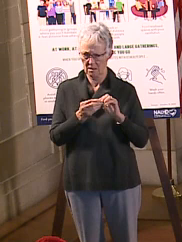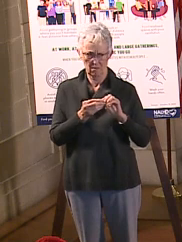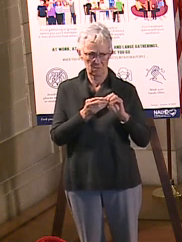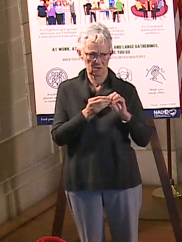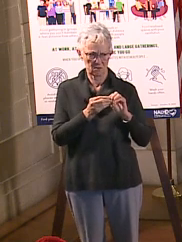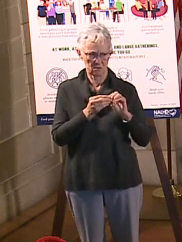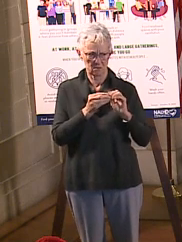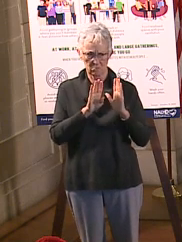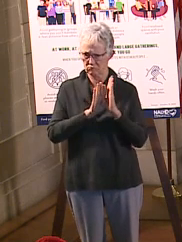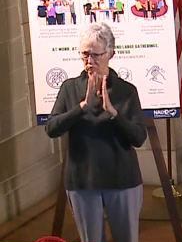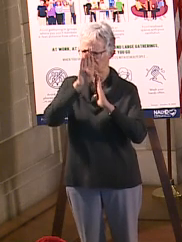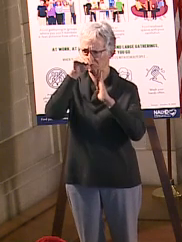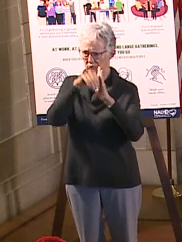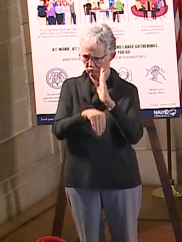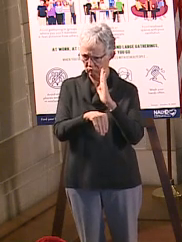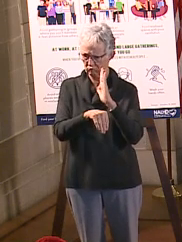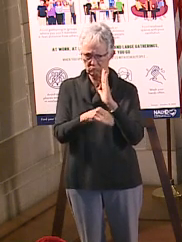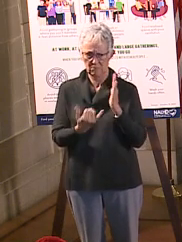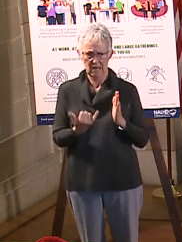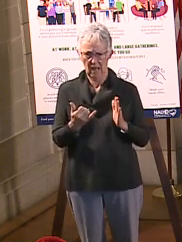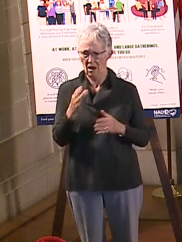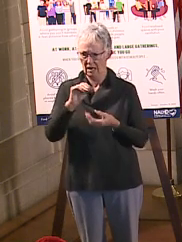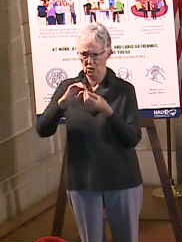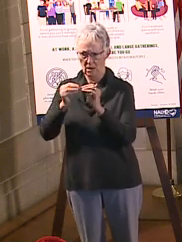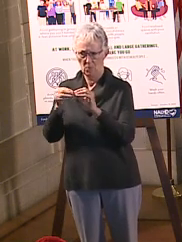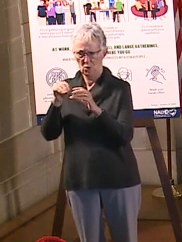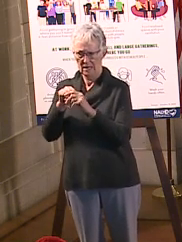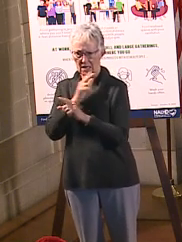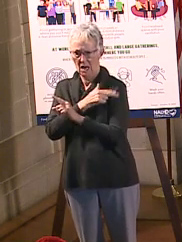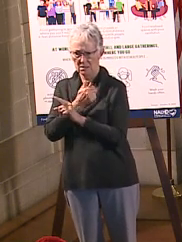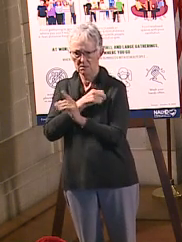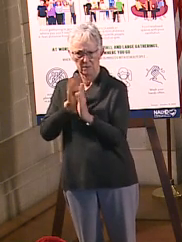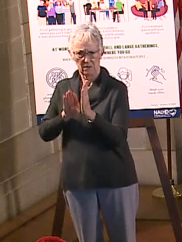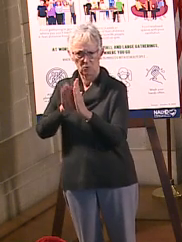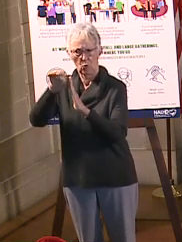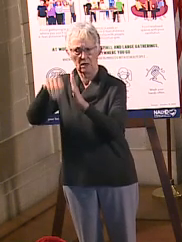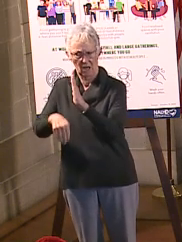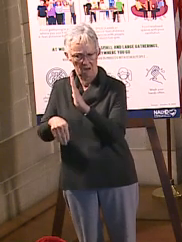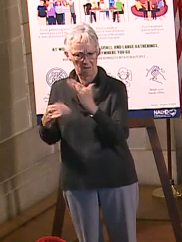Why are virus infections and hospitalizations? So why are hospitalizations